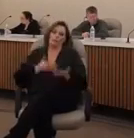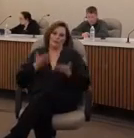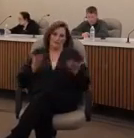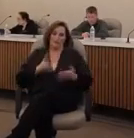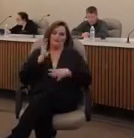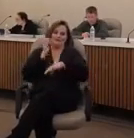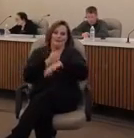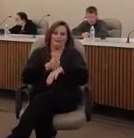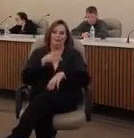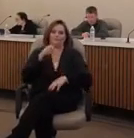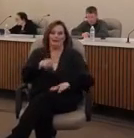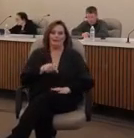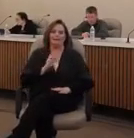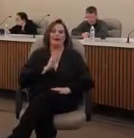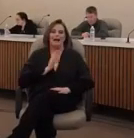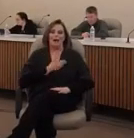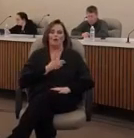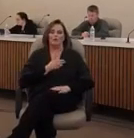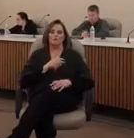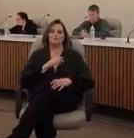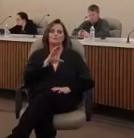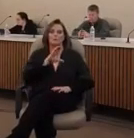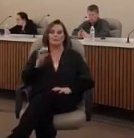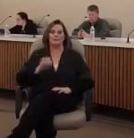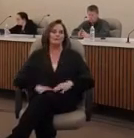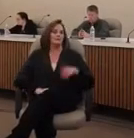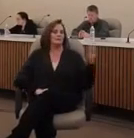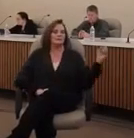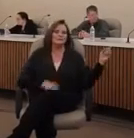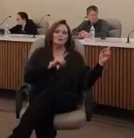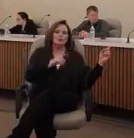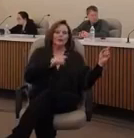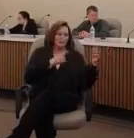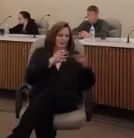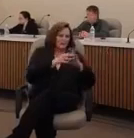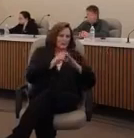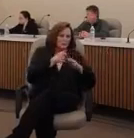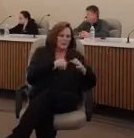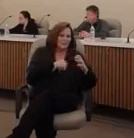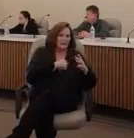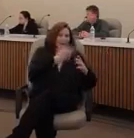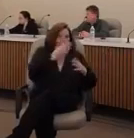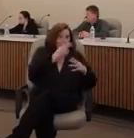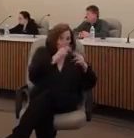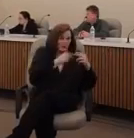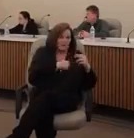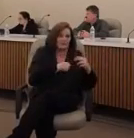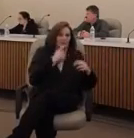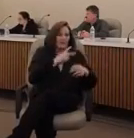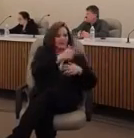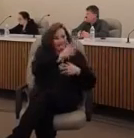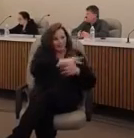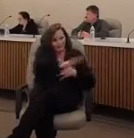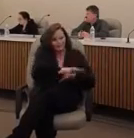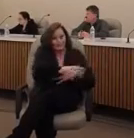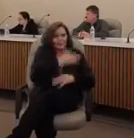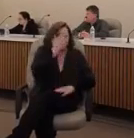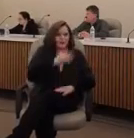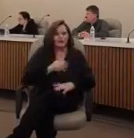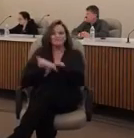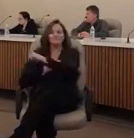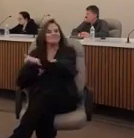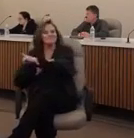Yeah, John, you mentioned you want to have those up front. Is that in front of the building, that parking area right in the front? So it'd be